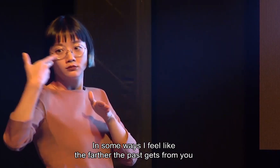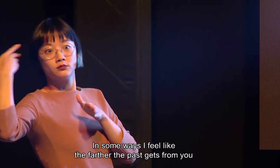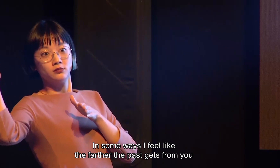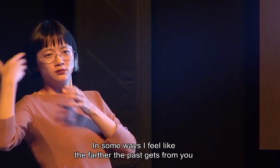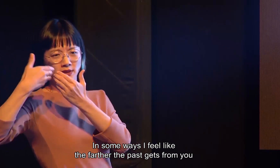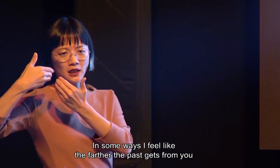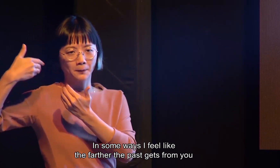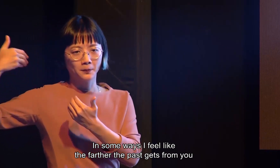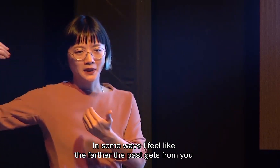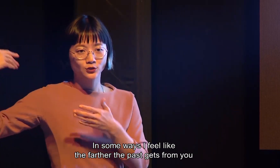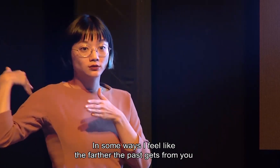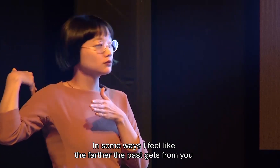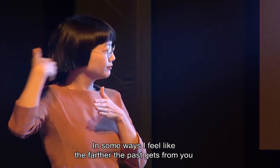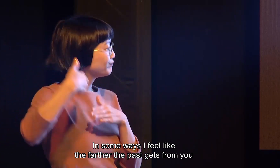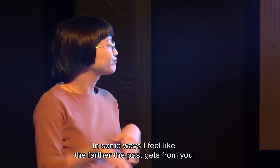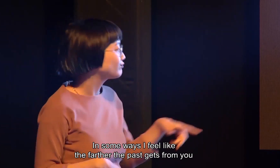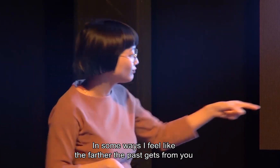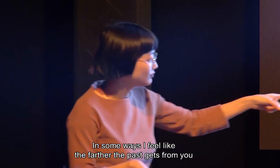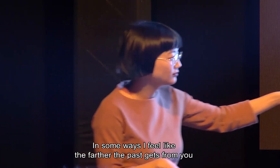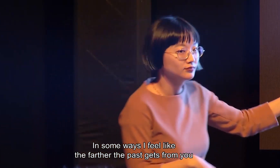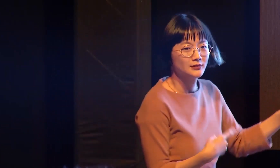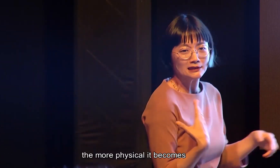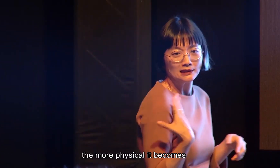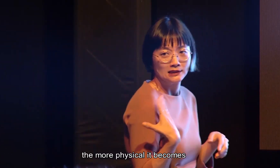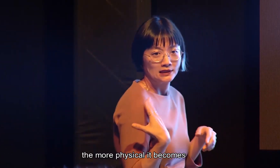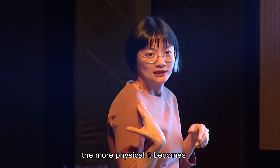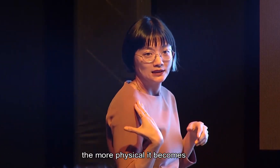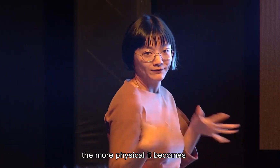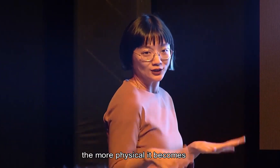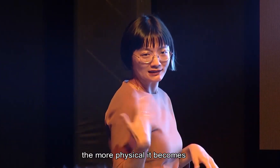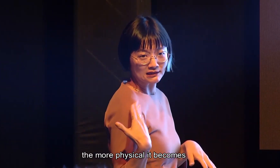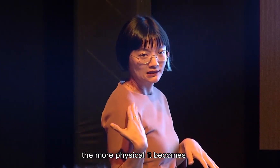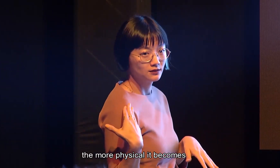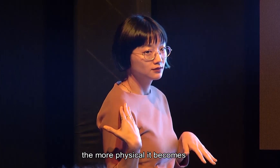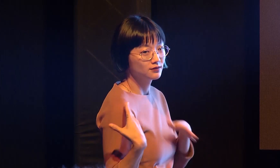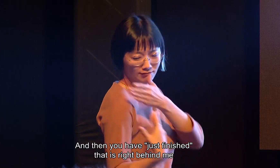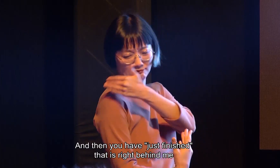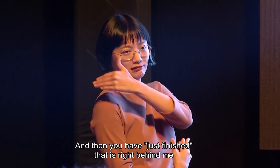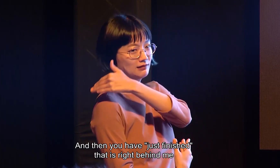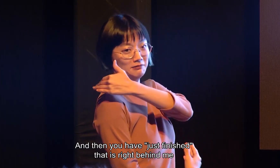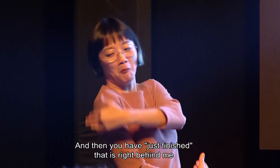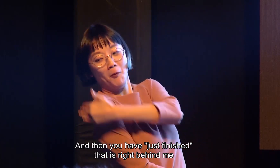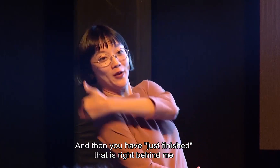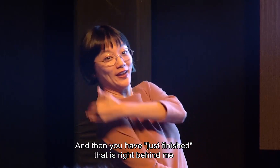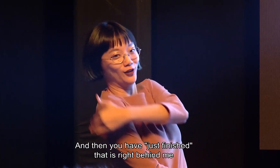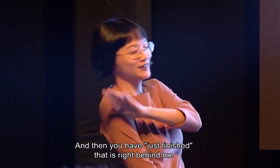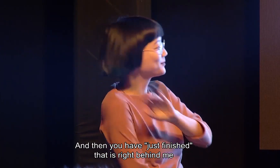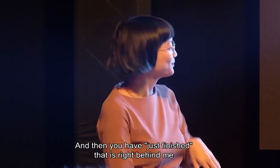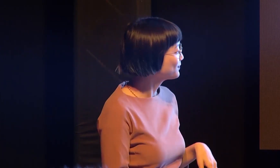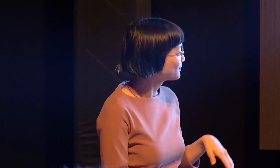feel like the farther the past gets from you, the more physical it becomes. And then you've just finished. That's right behind me. It